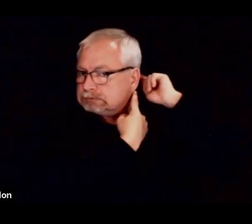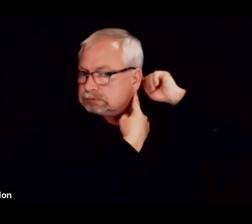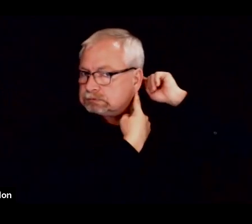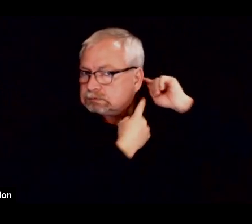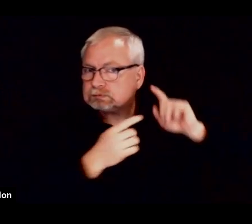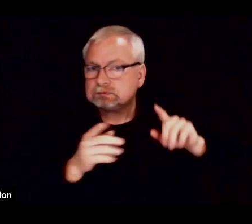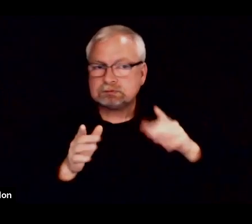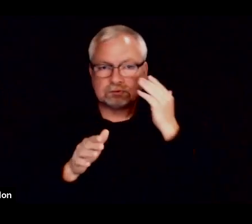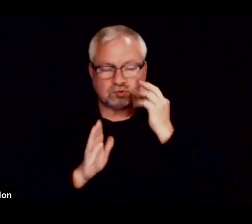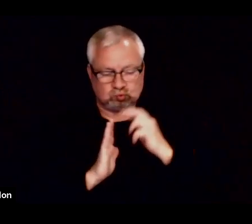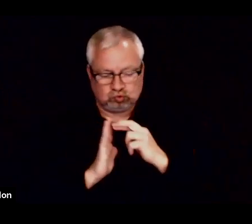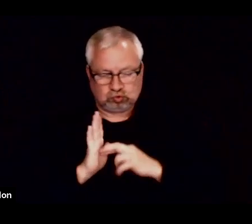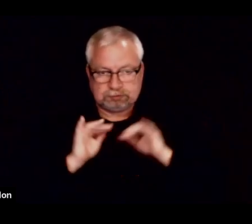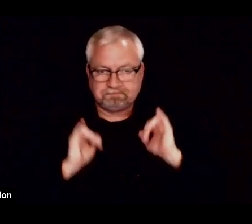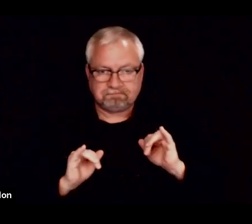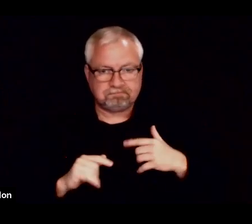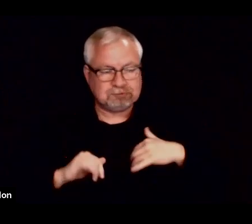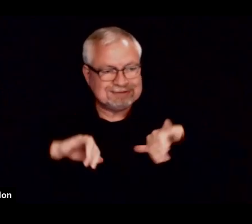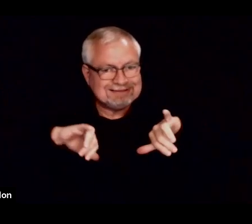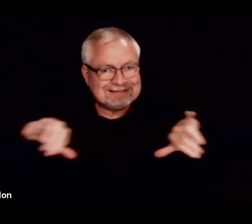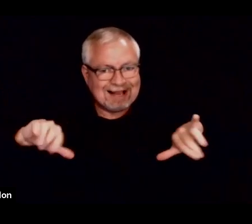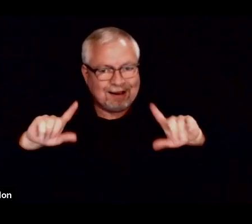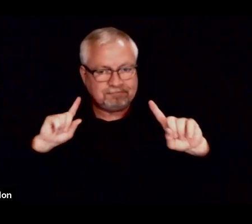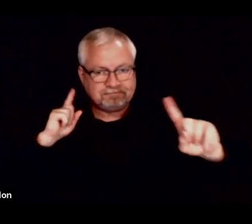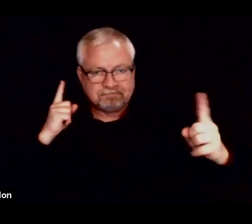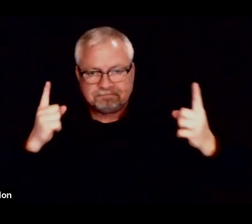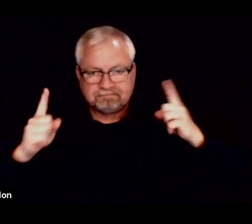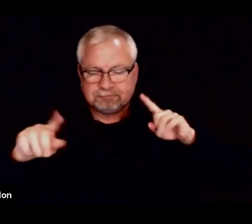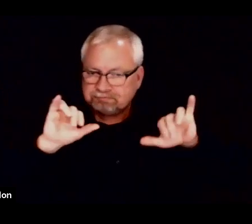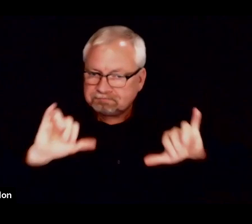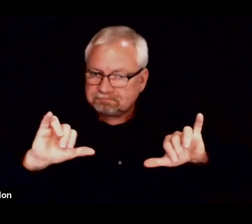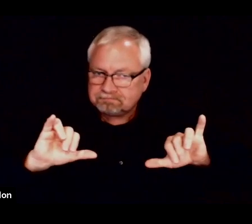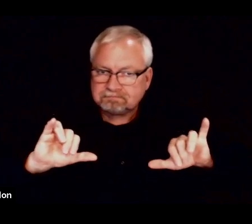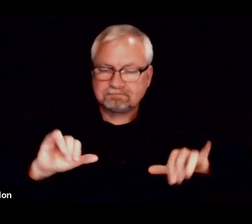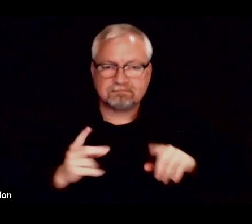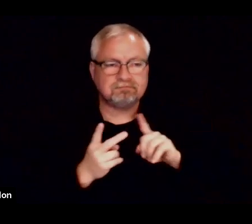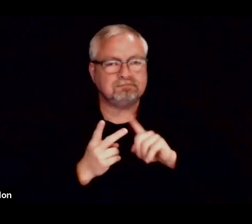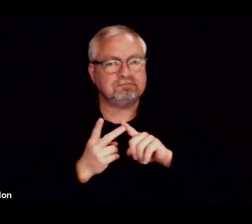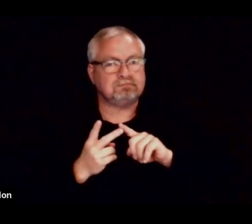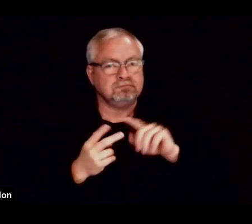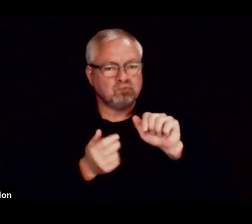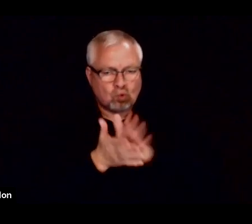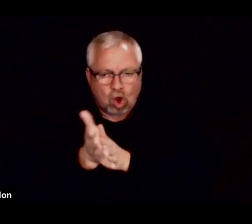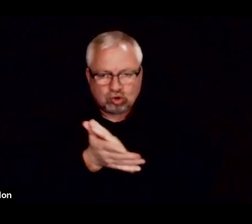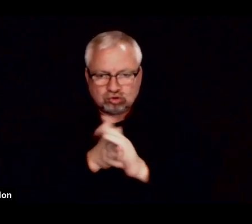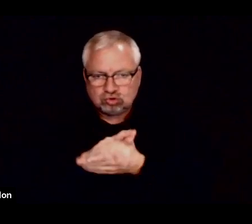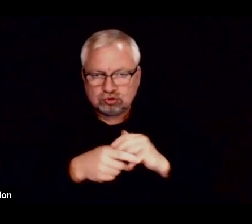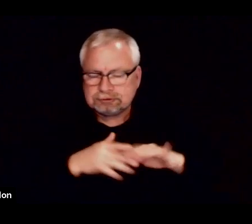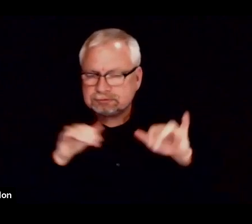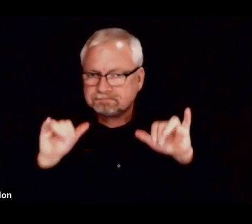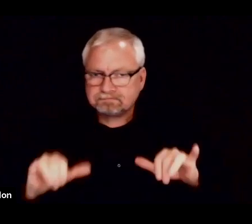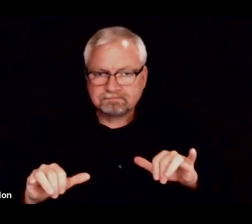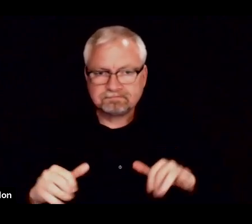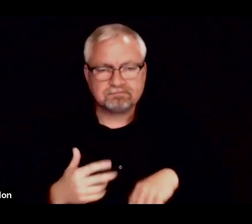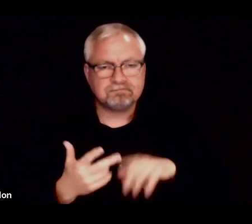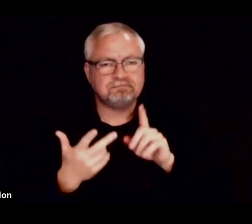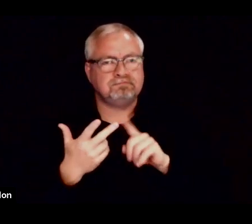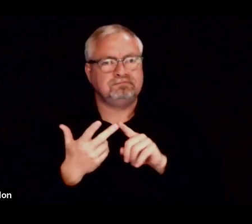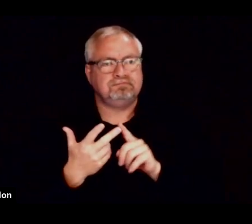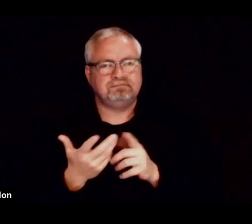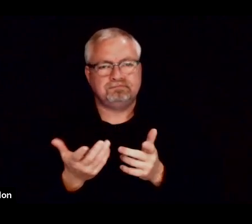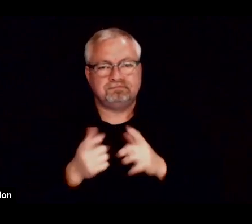when possible, to practice social distancing, to wash our hands, wear a mask in public, to protect all of us,